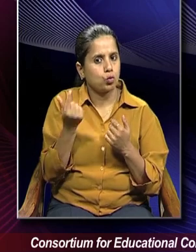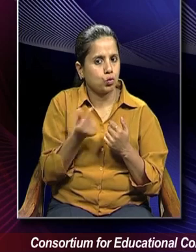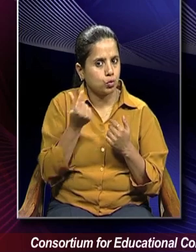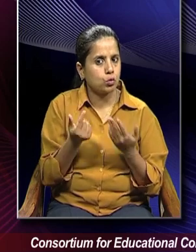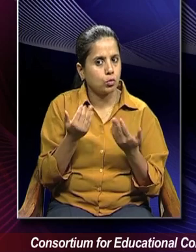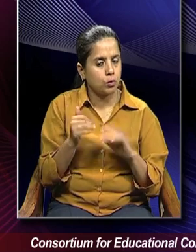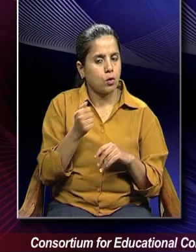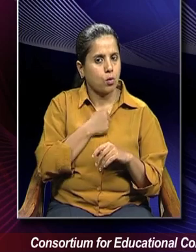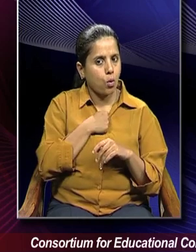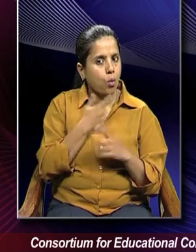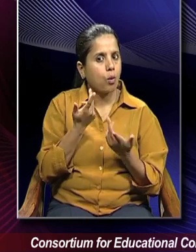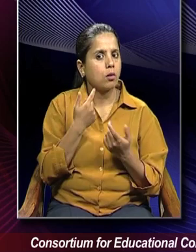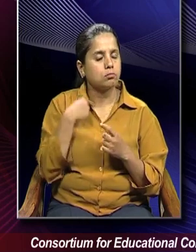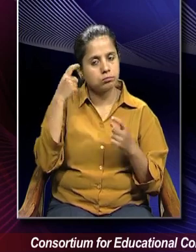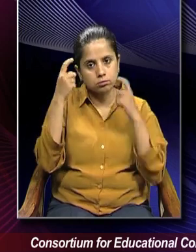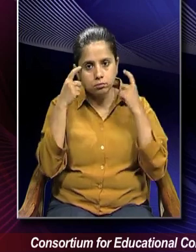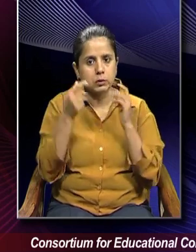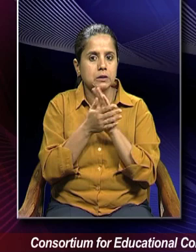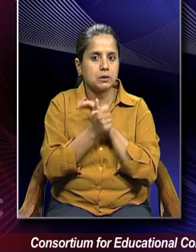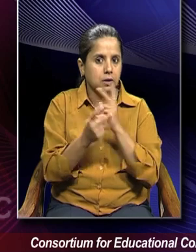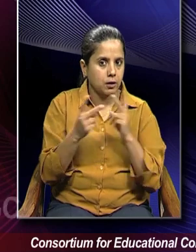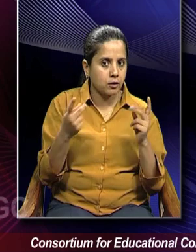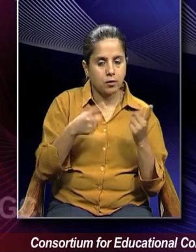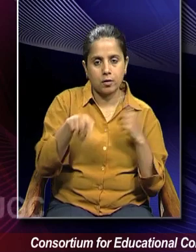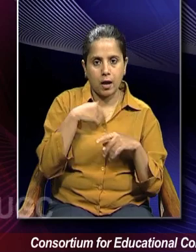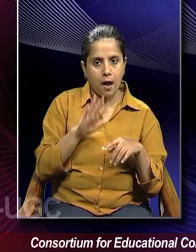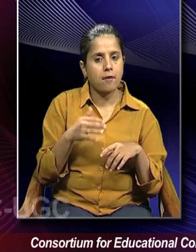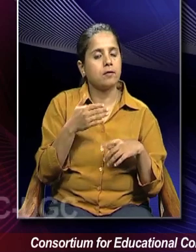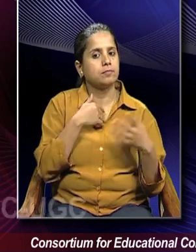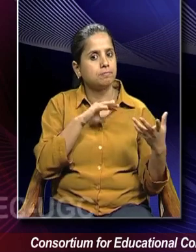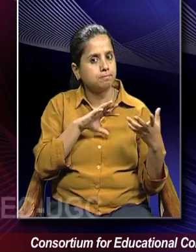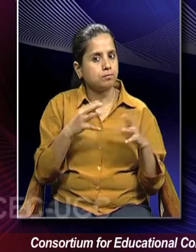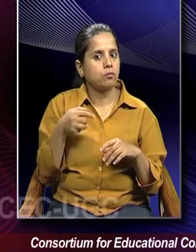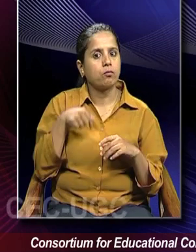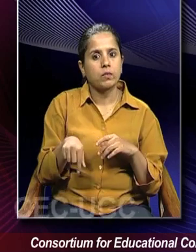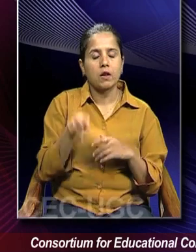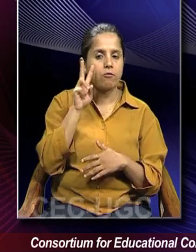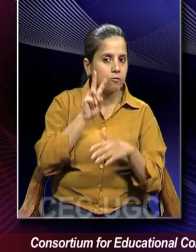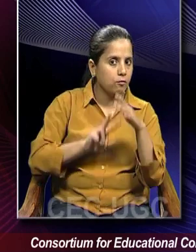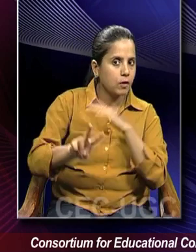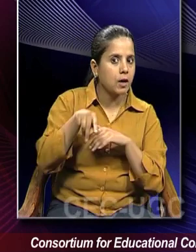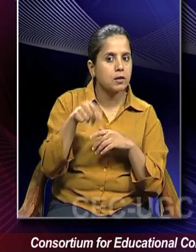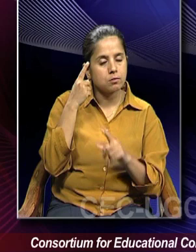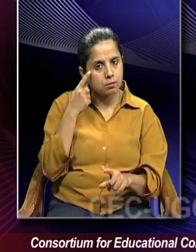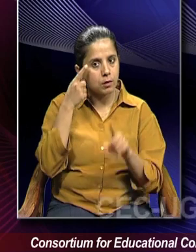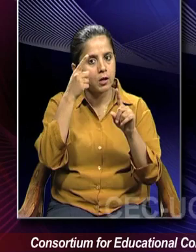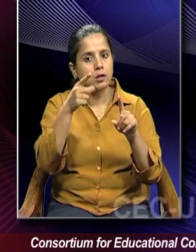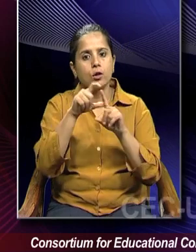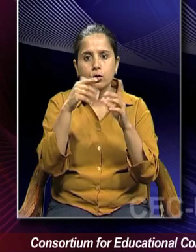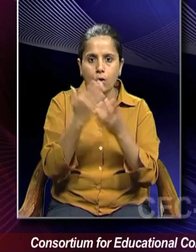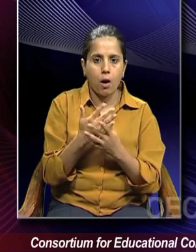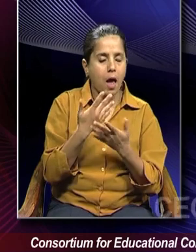our intuitional skills when we go for creating vision, mission, document of any